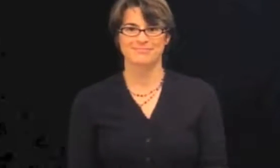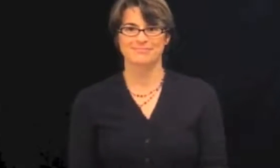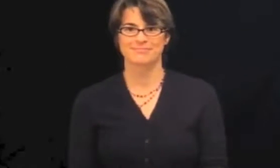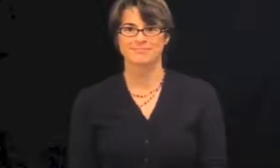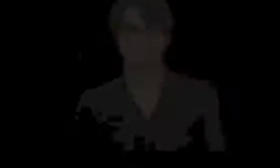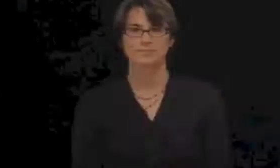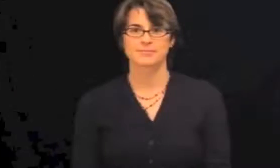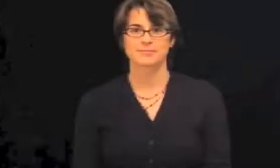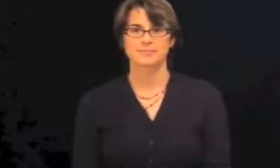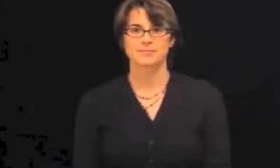depression.